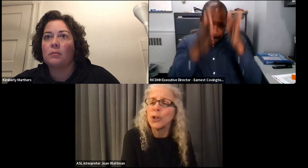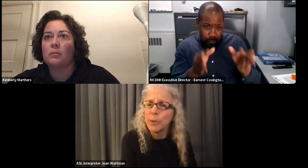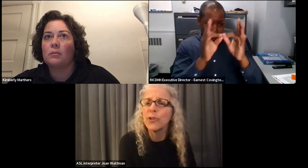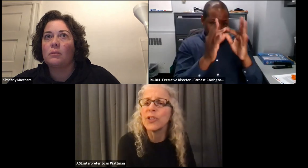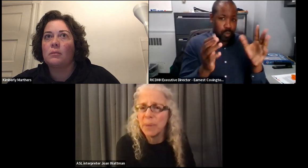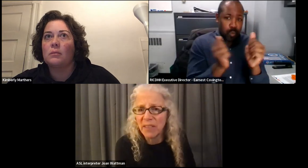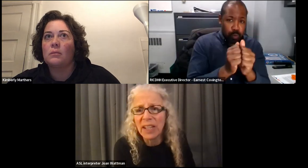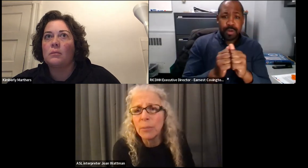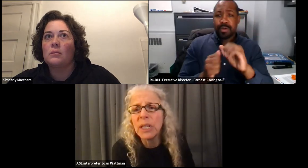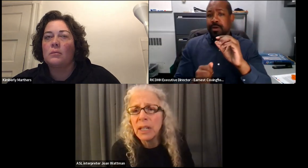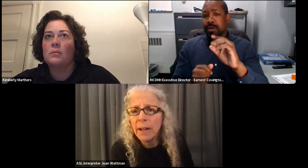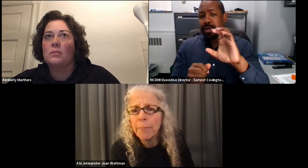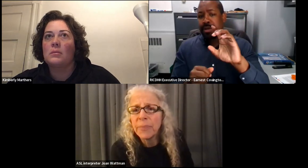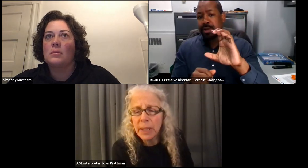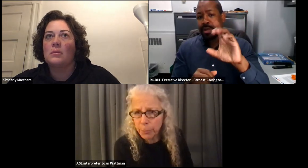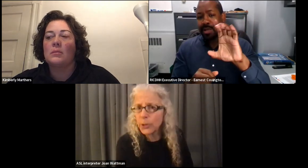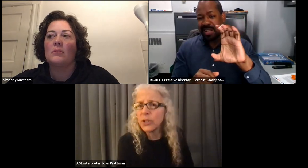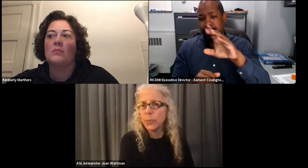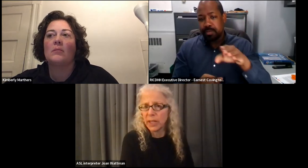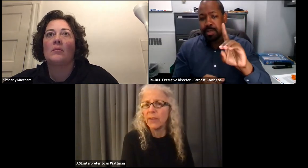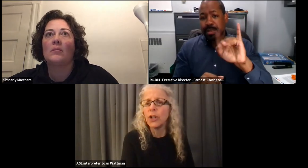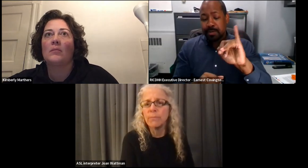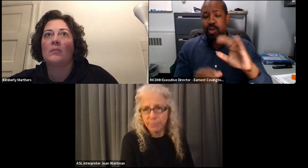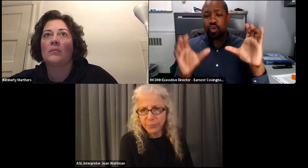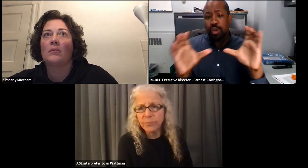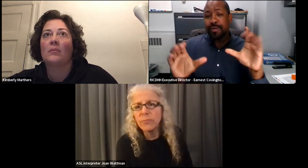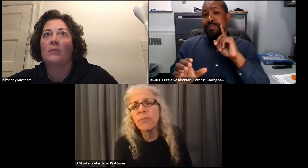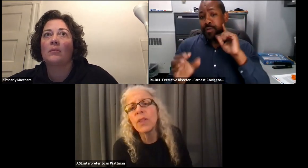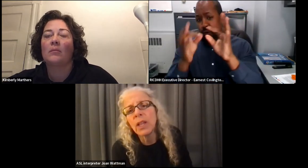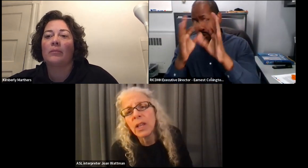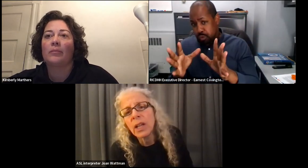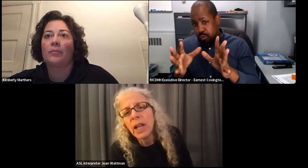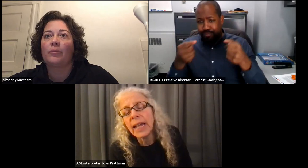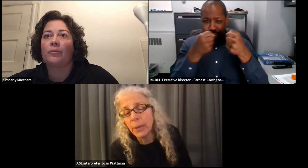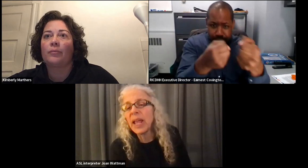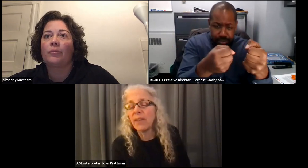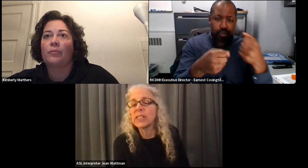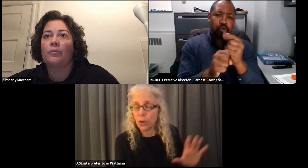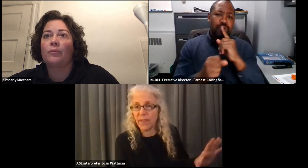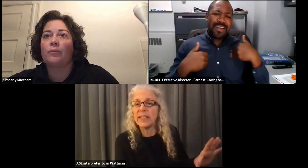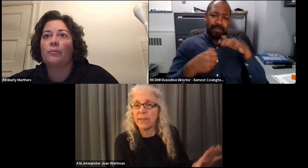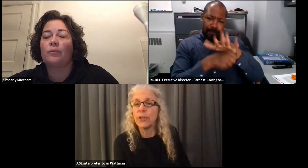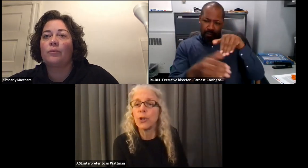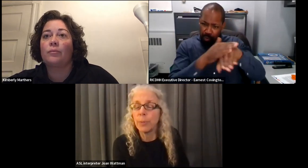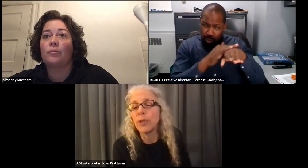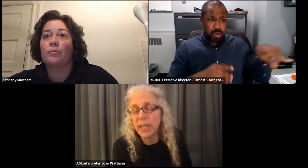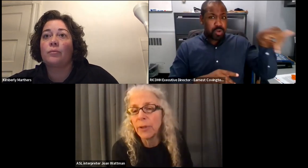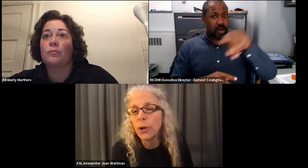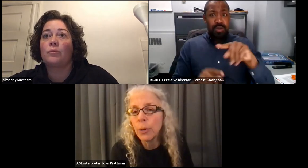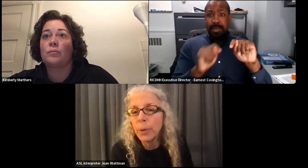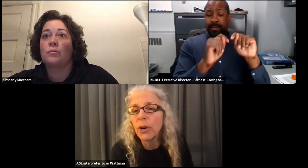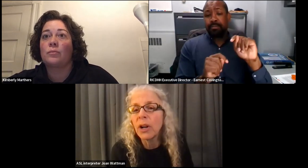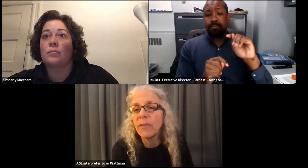for interpreters to be available in person with the governor, and that we have a certified deaf interpreter or